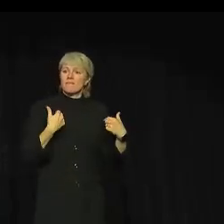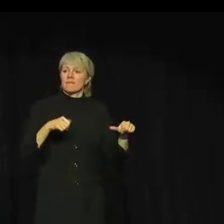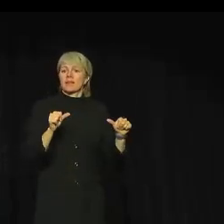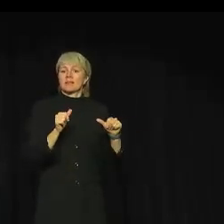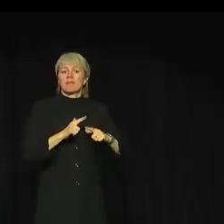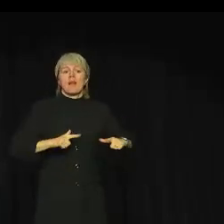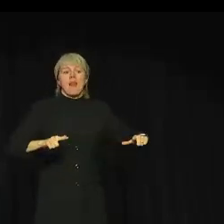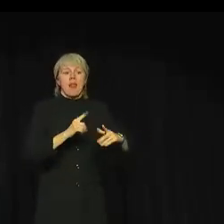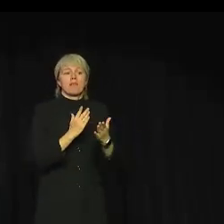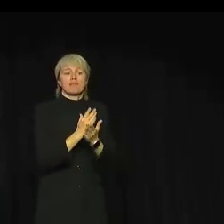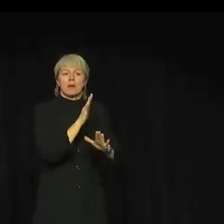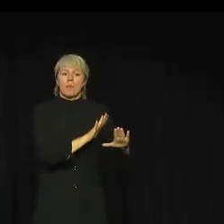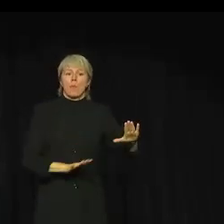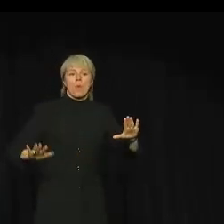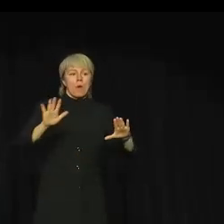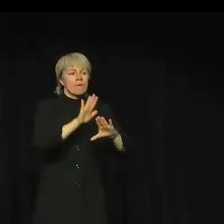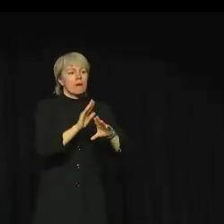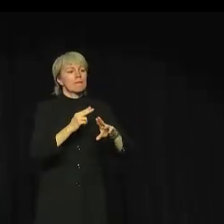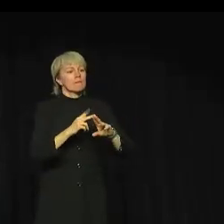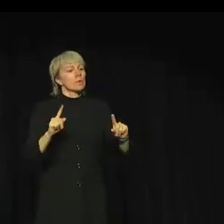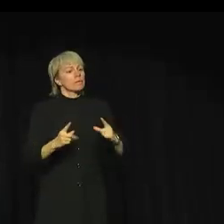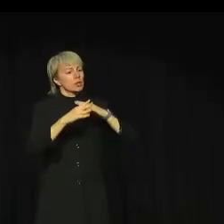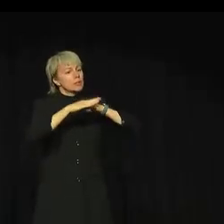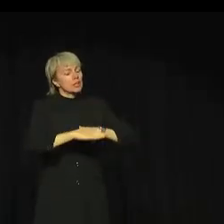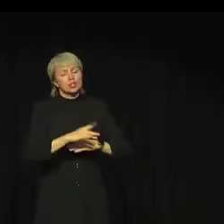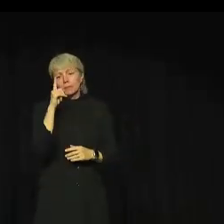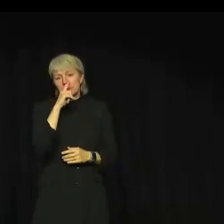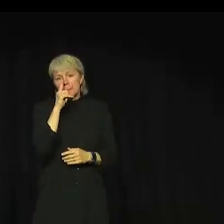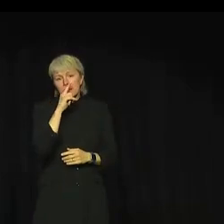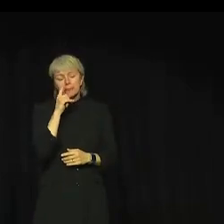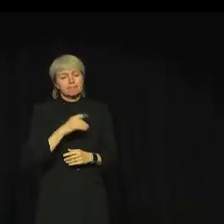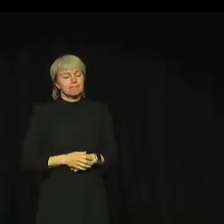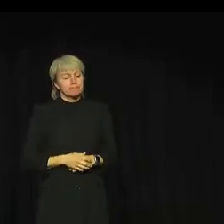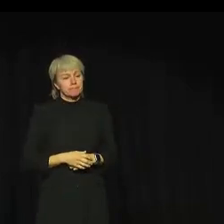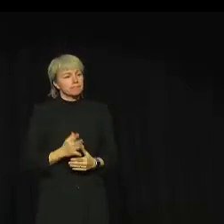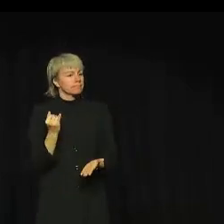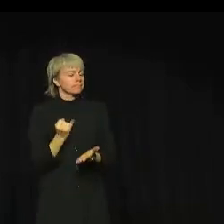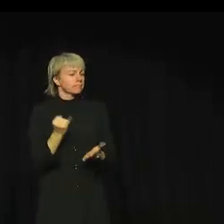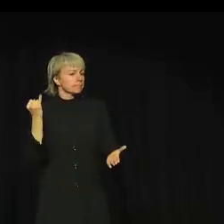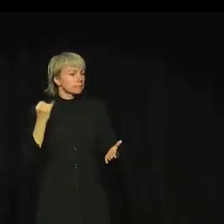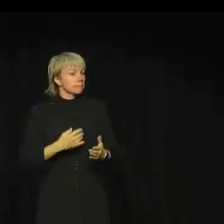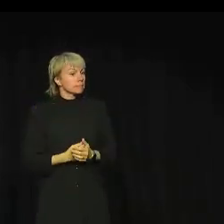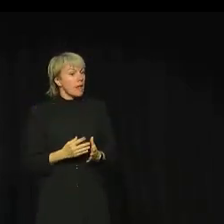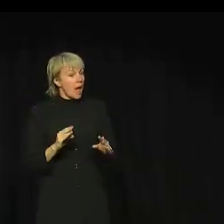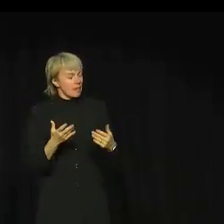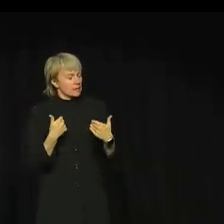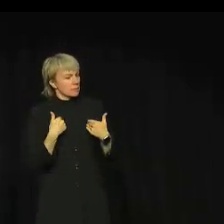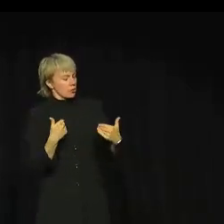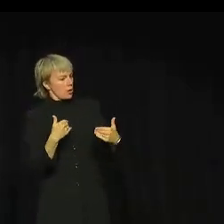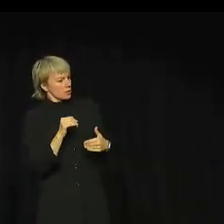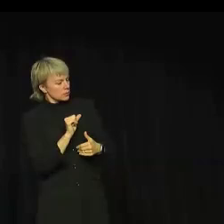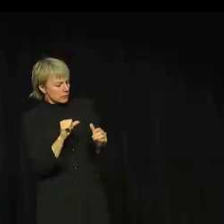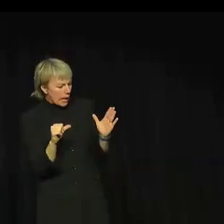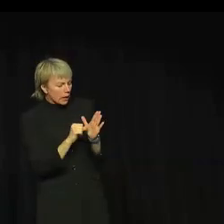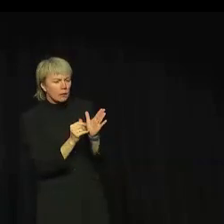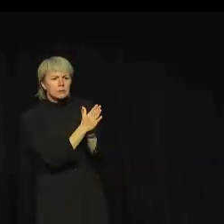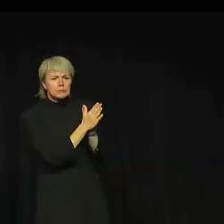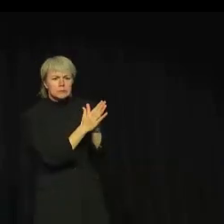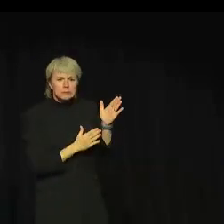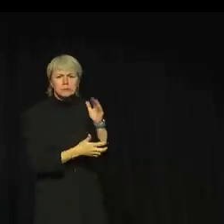land rights everywhere for the First Nations people. And then we were surprised at their economic